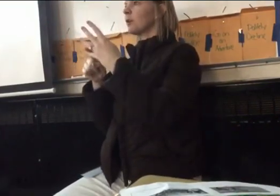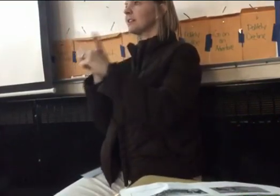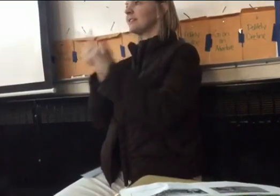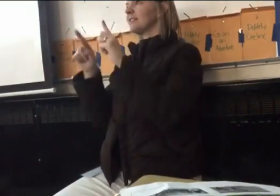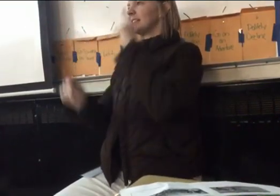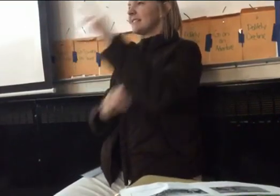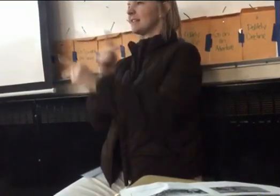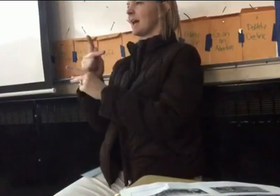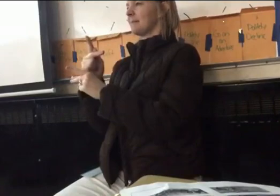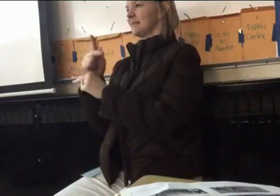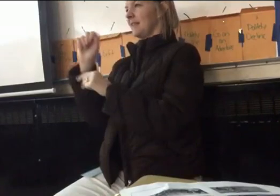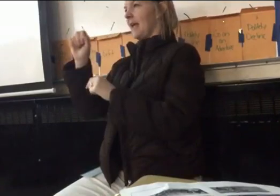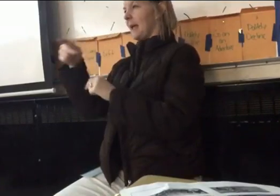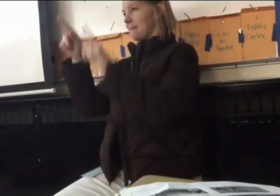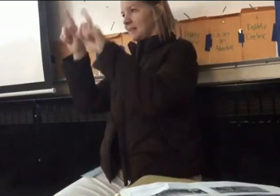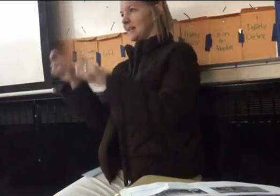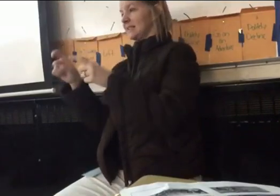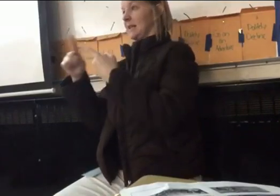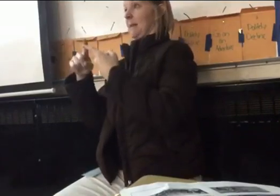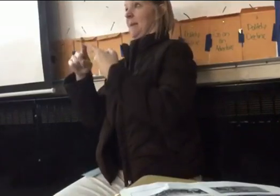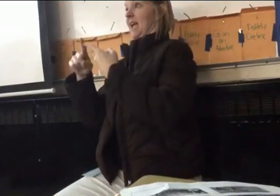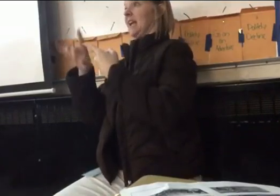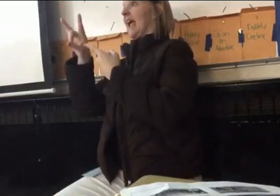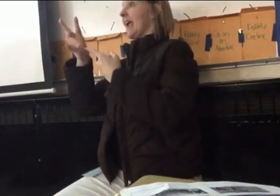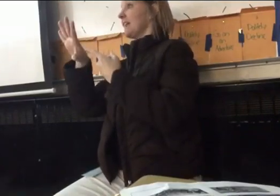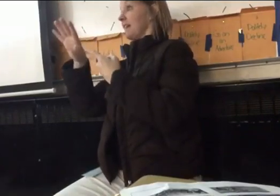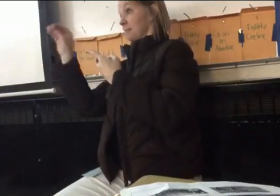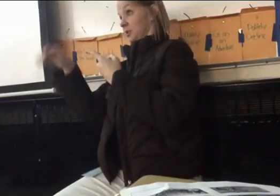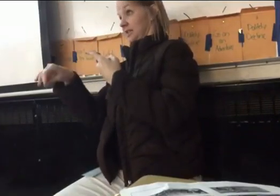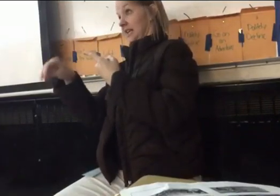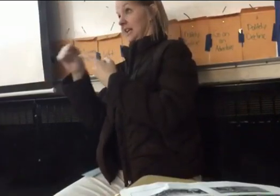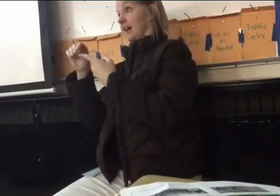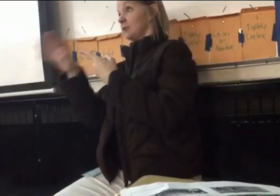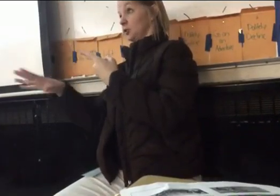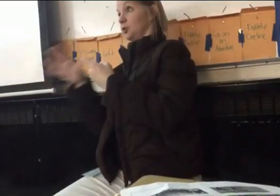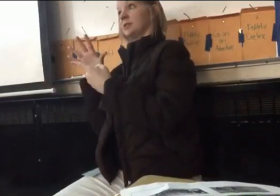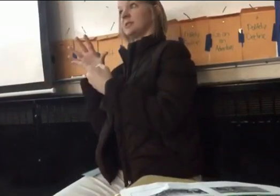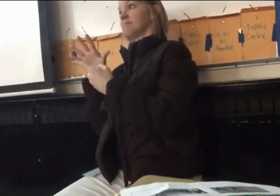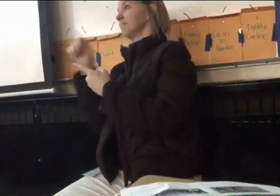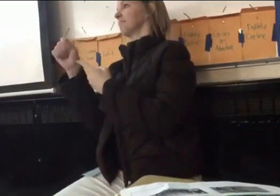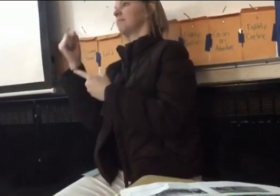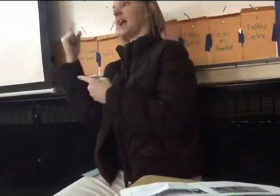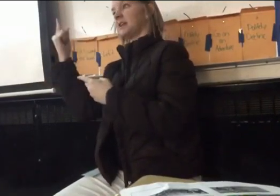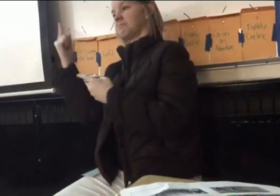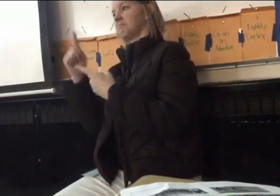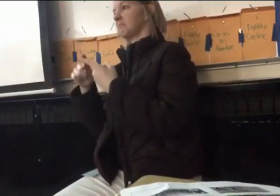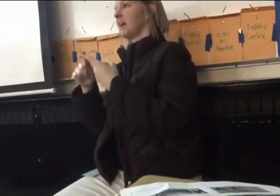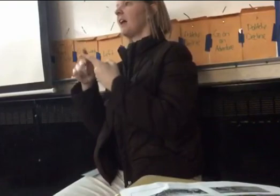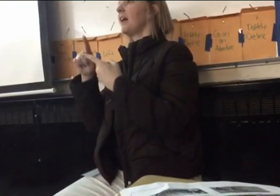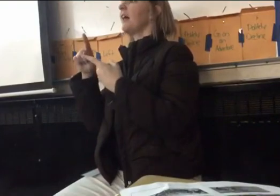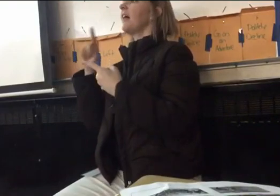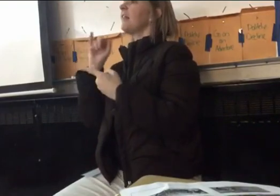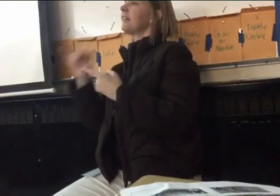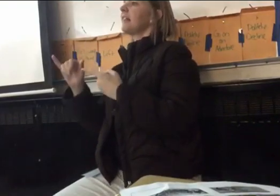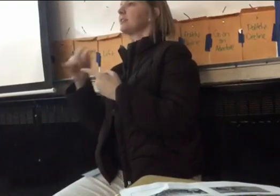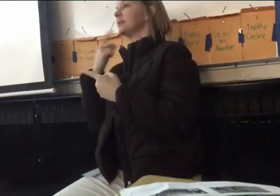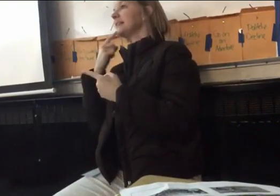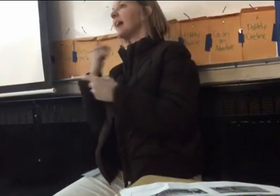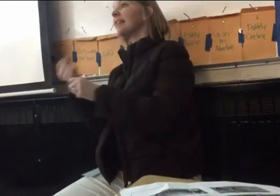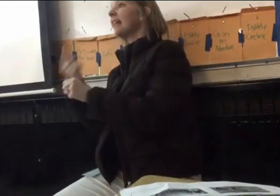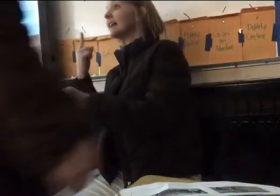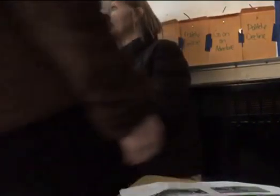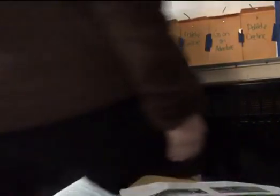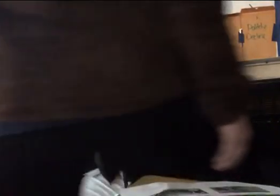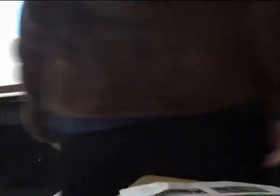exam. The major one, 85% of students get. That's Form A. That's the one where we say last year's DBQ was